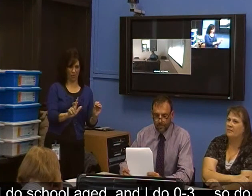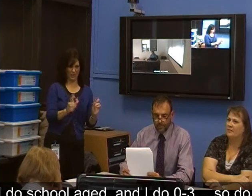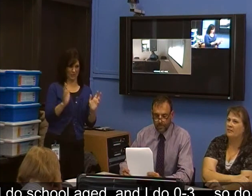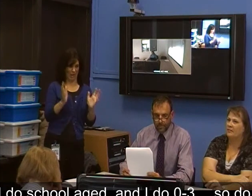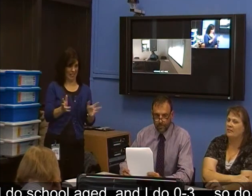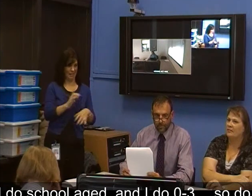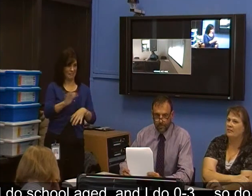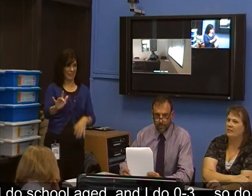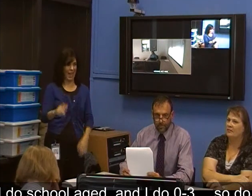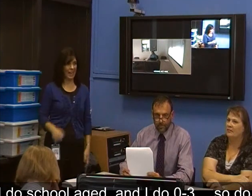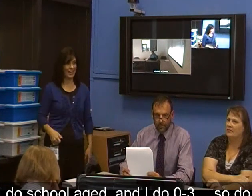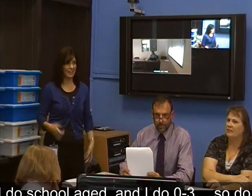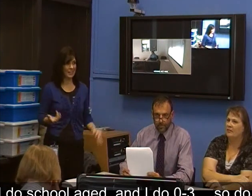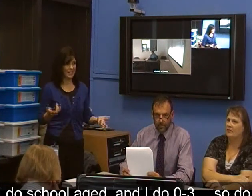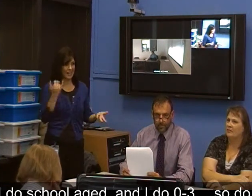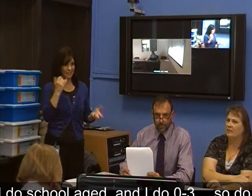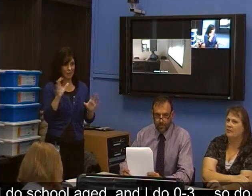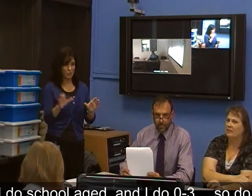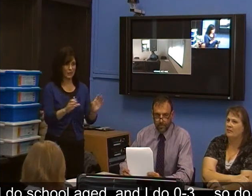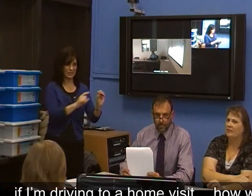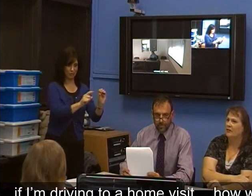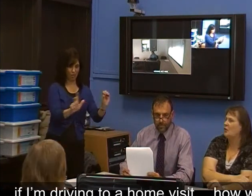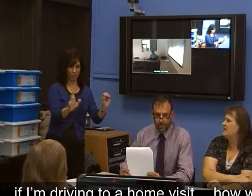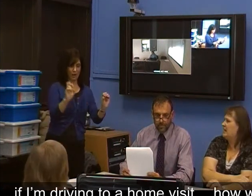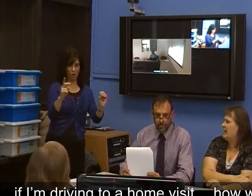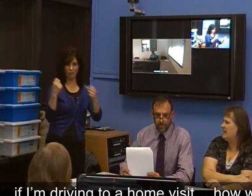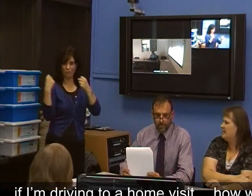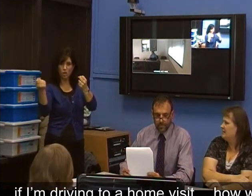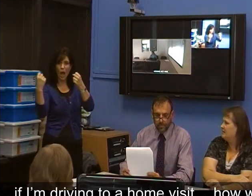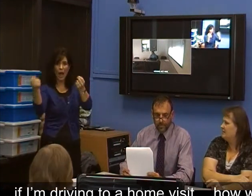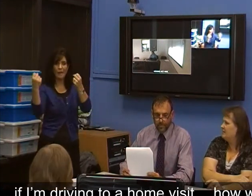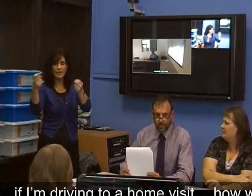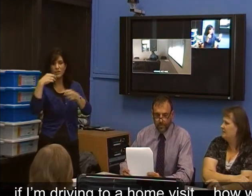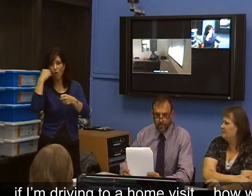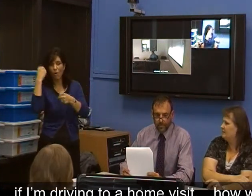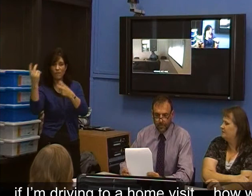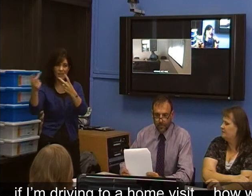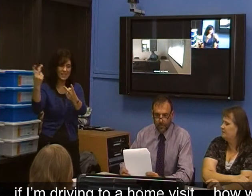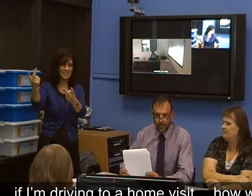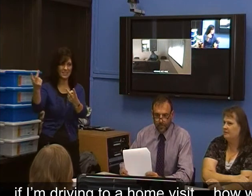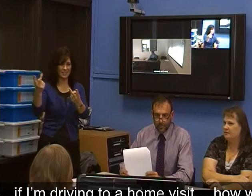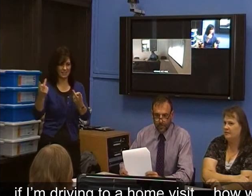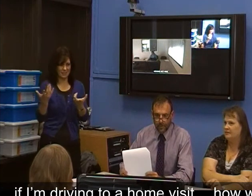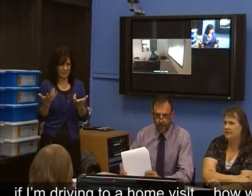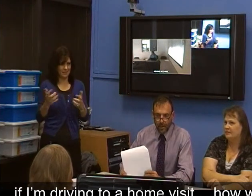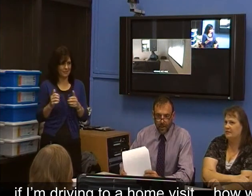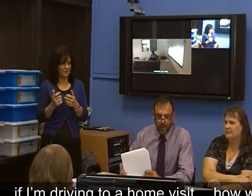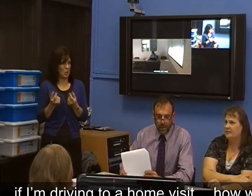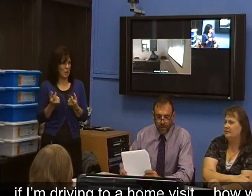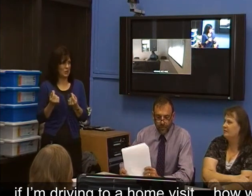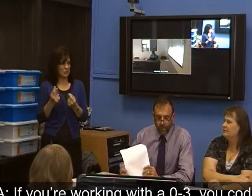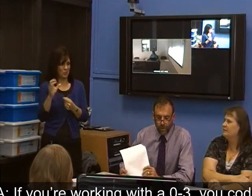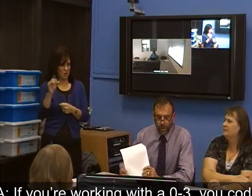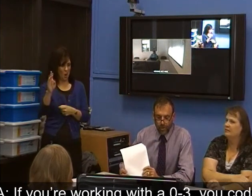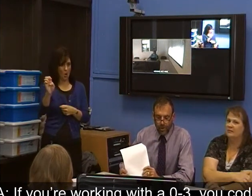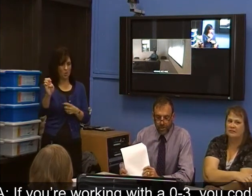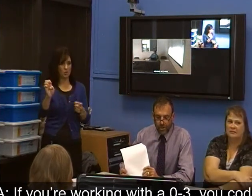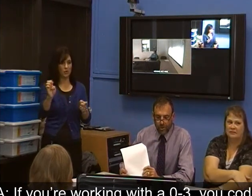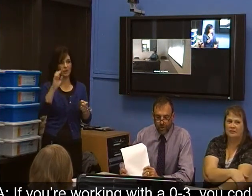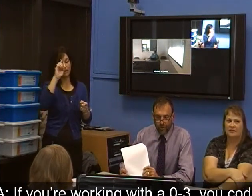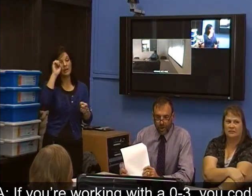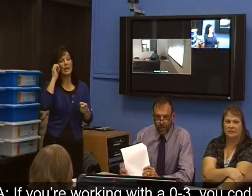that blank if I'm doing a 0 to 3, if I'm driving to a home visit? How would I code it? If you're working